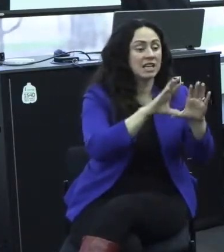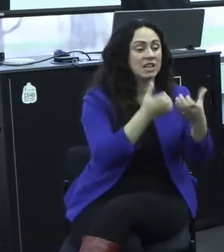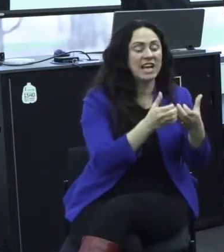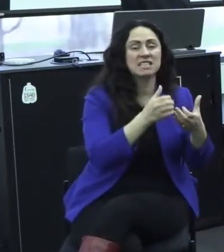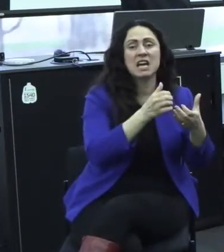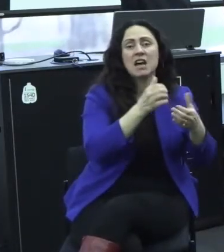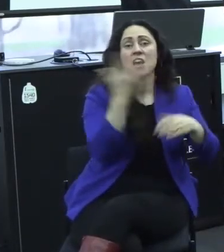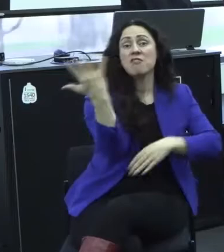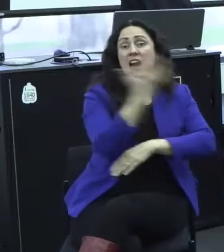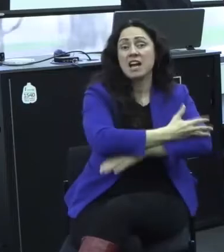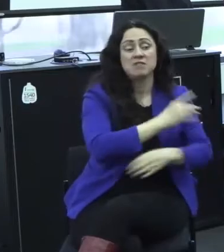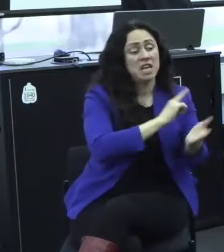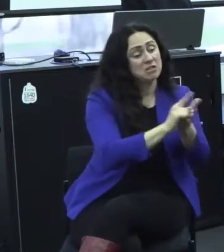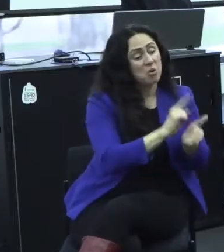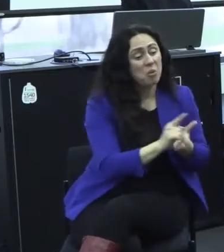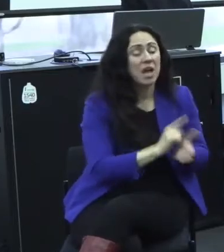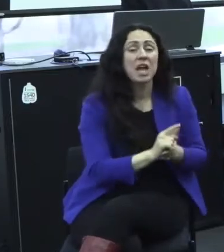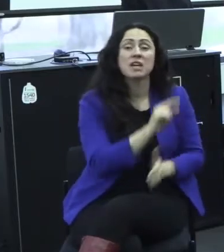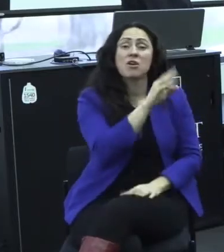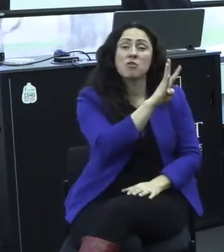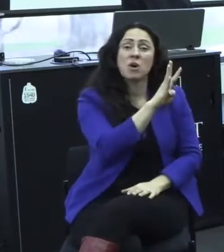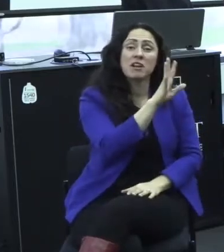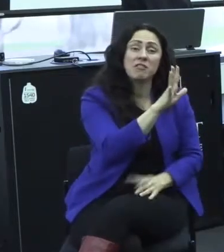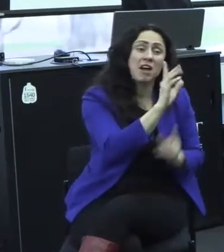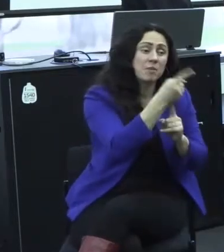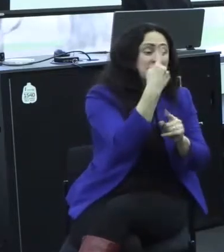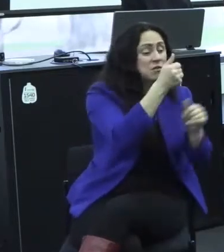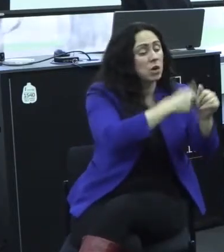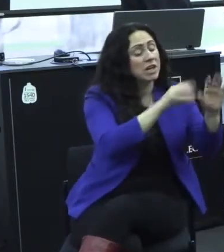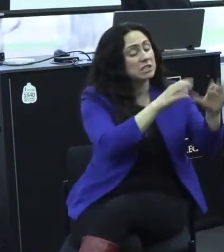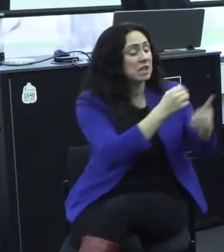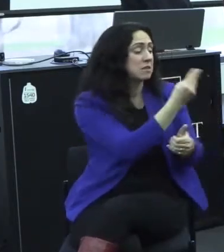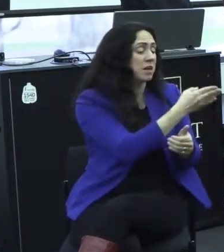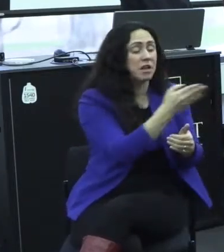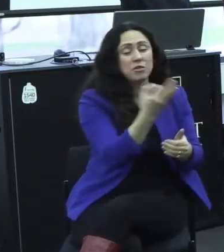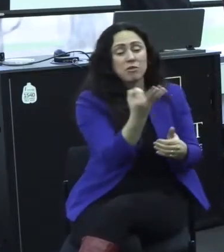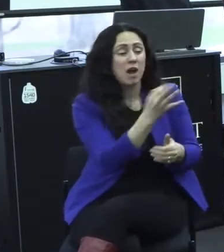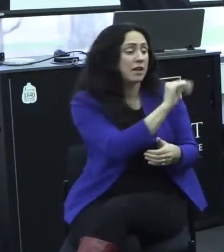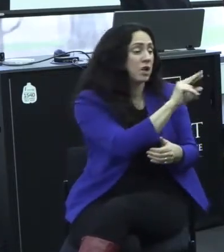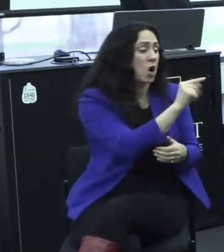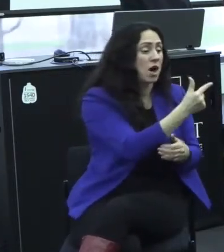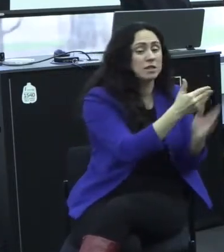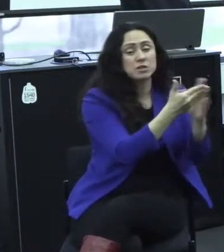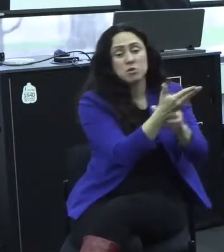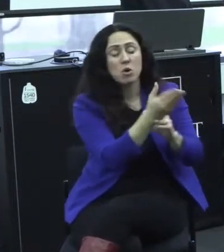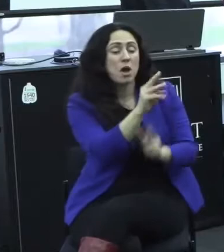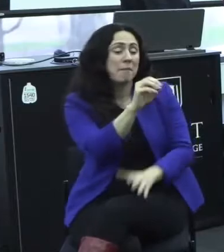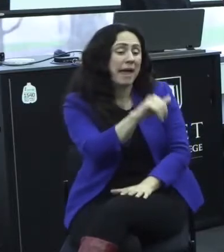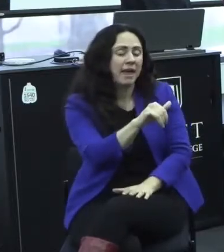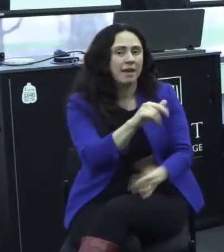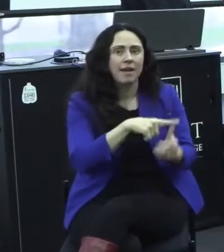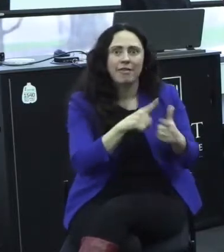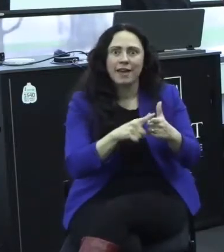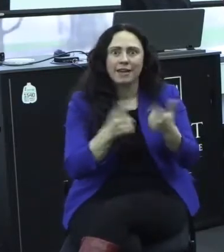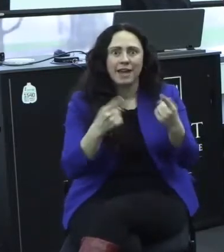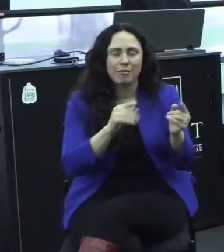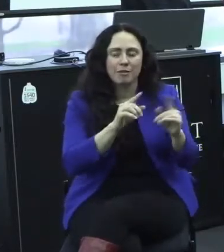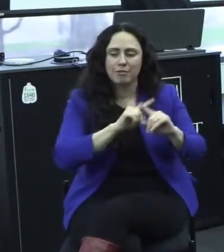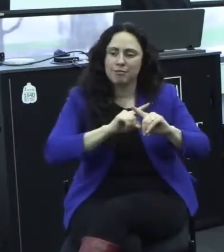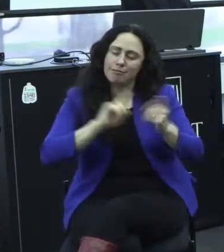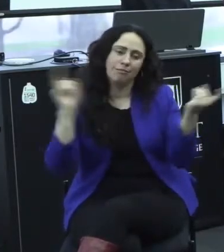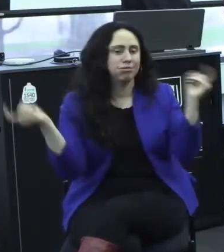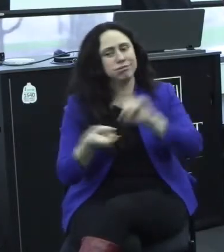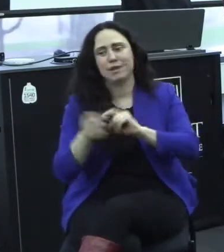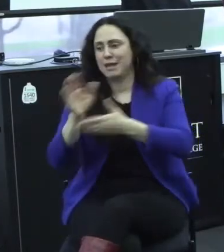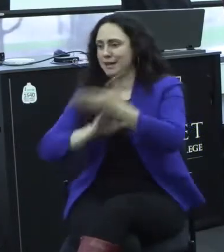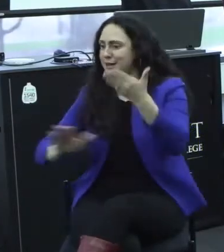week, 45 minutes at the time in the same class, Monday through Friday, August through May. Then you come to college, you're in front of your teacher maybe 2